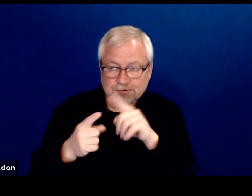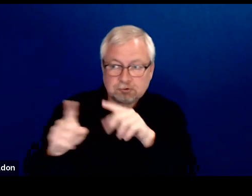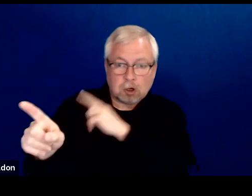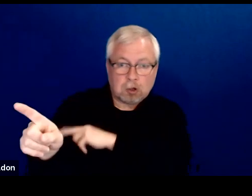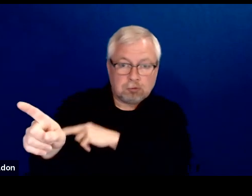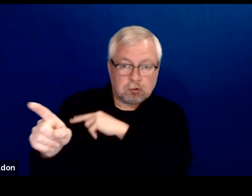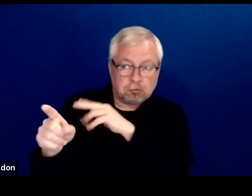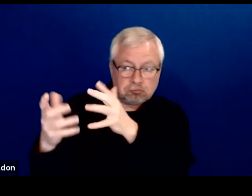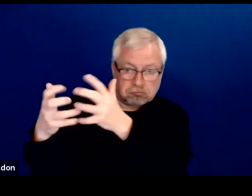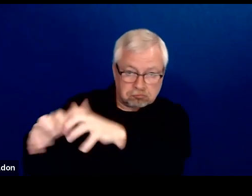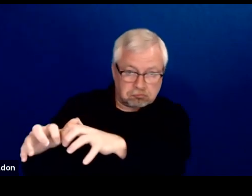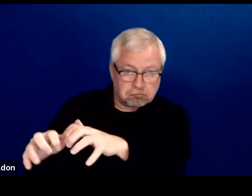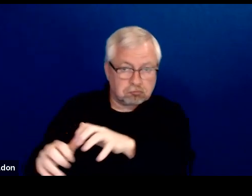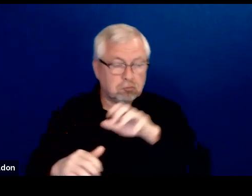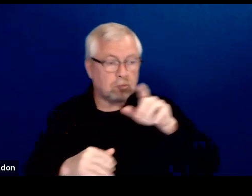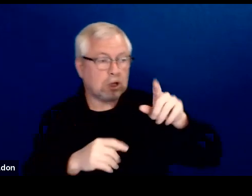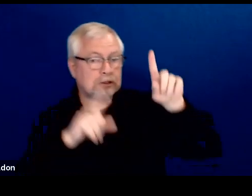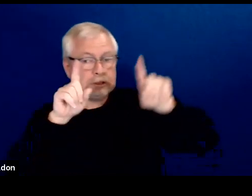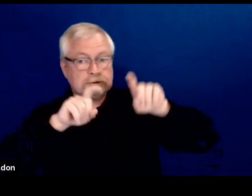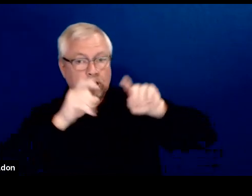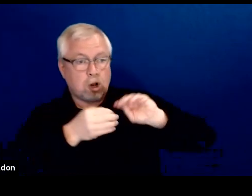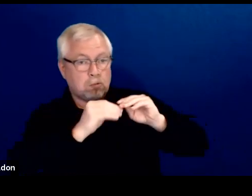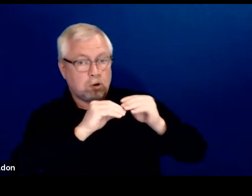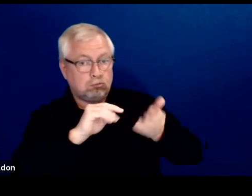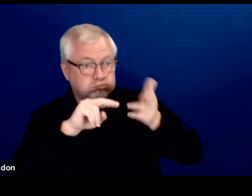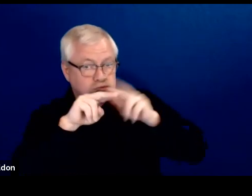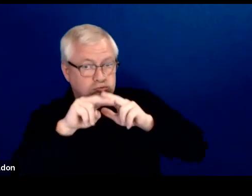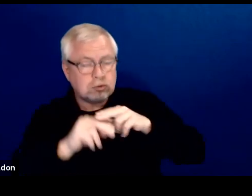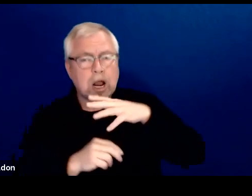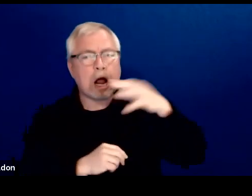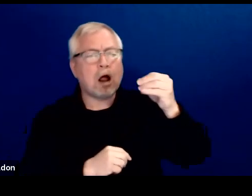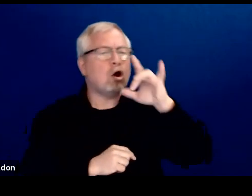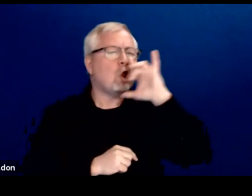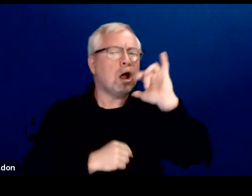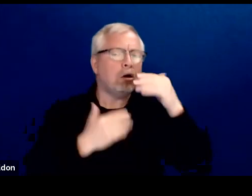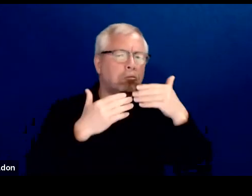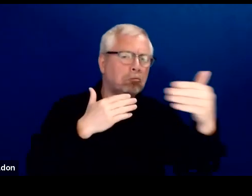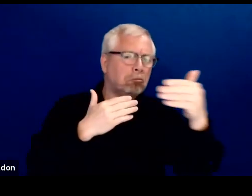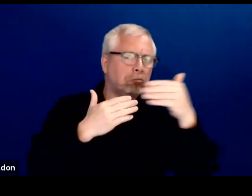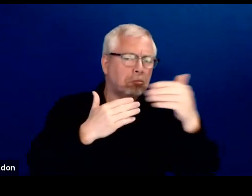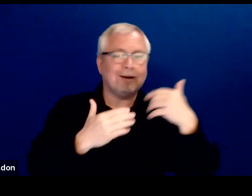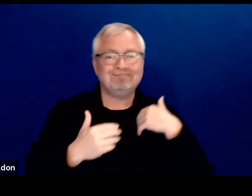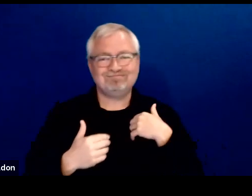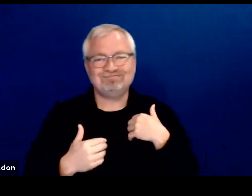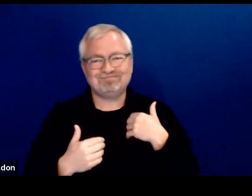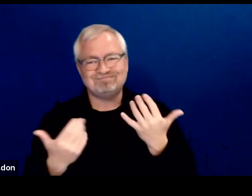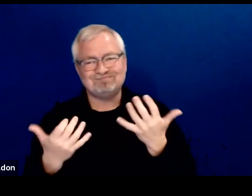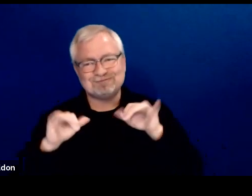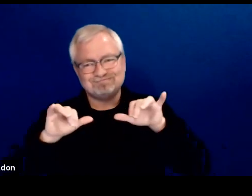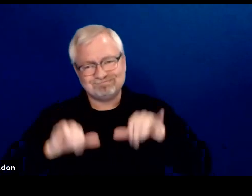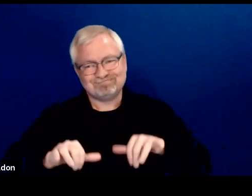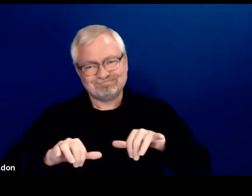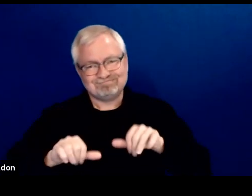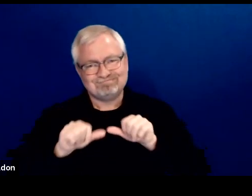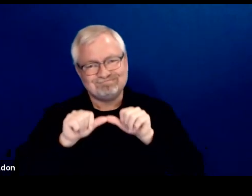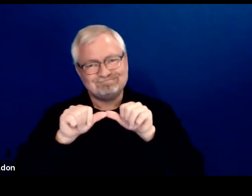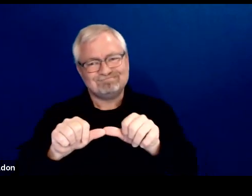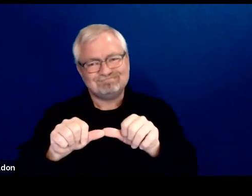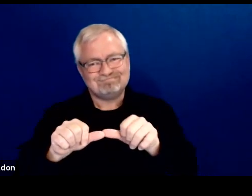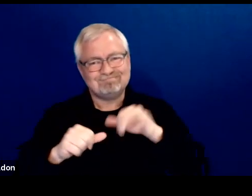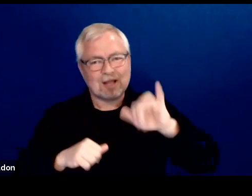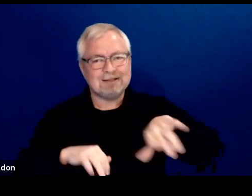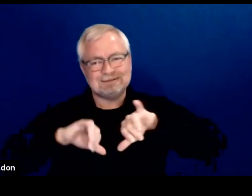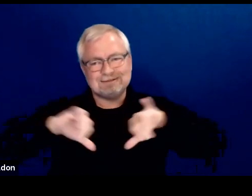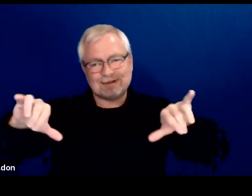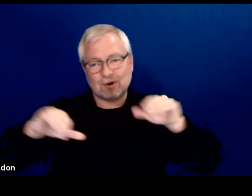this thing is going to look like on the other side of it. So I'm going to ask you, we're going to continue to buy time. I'm going to extend today the stay-at-home order